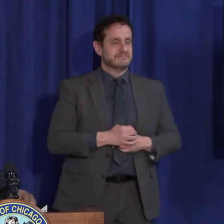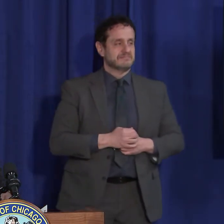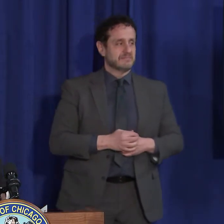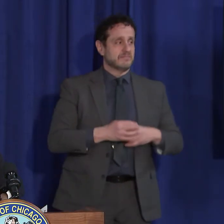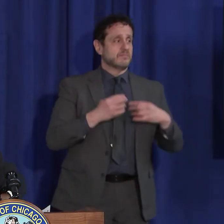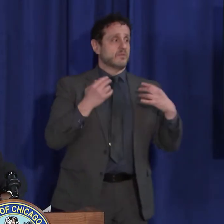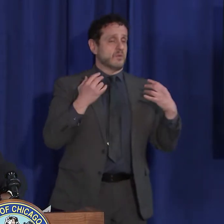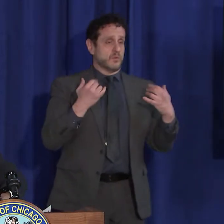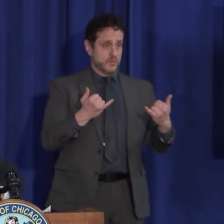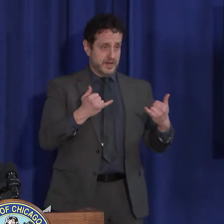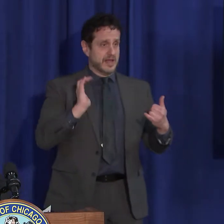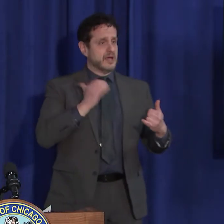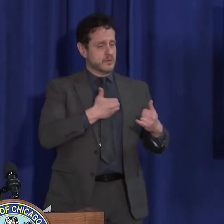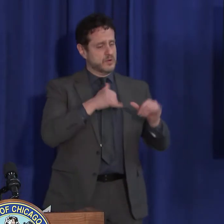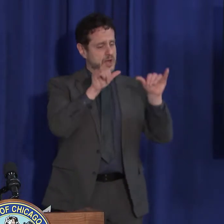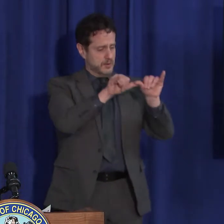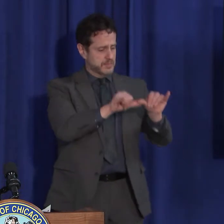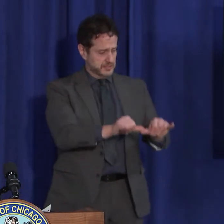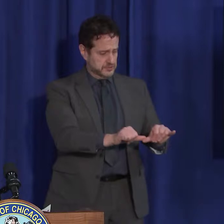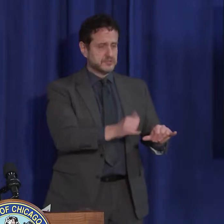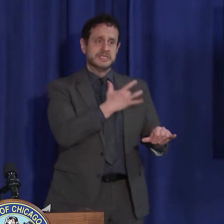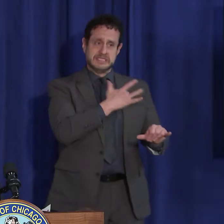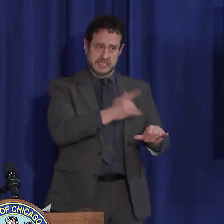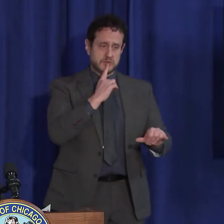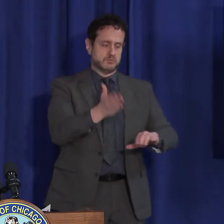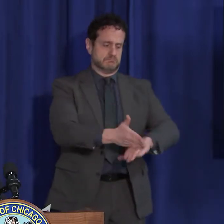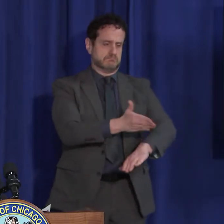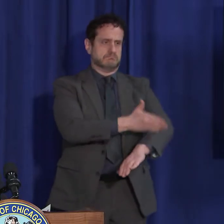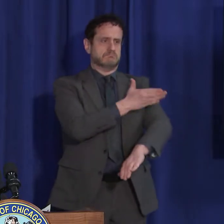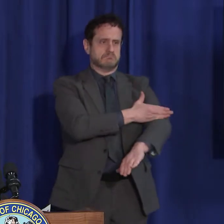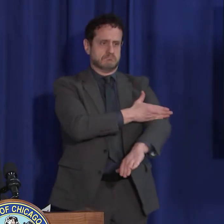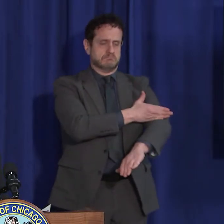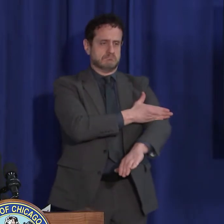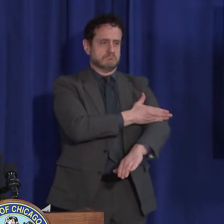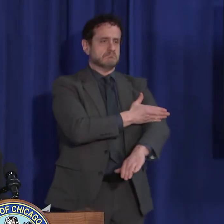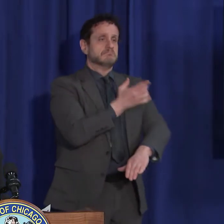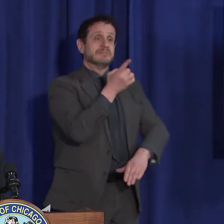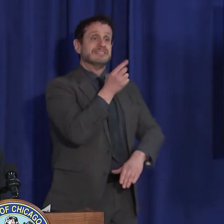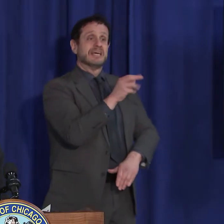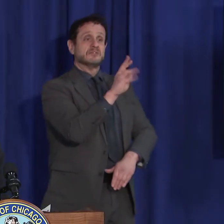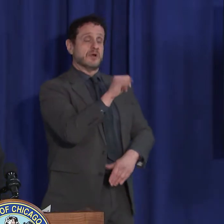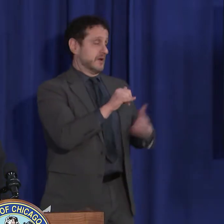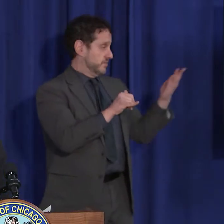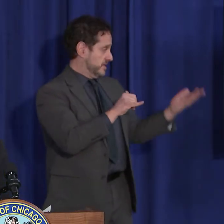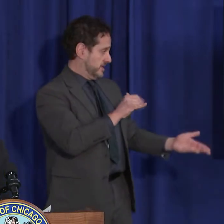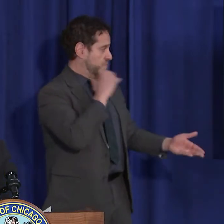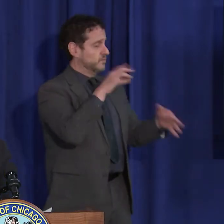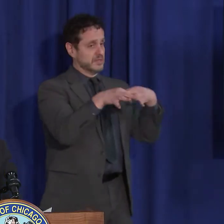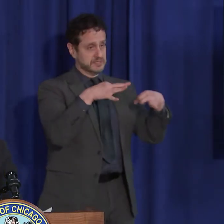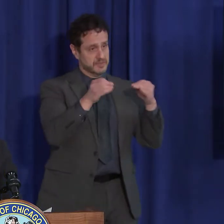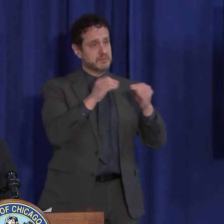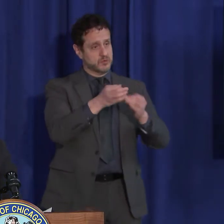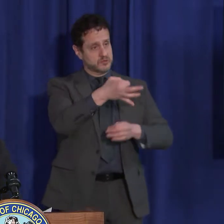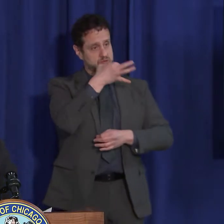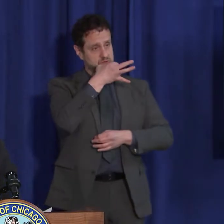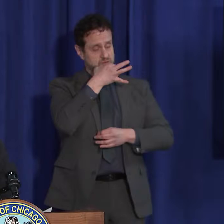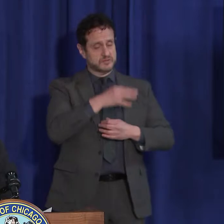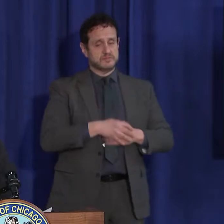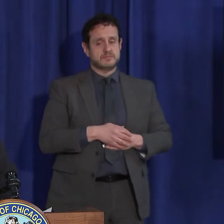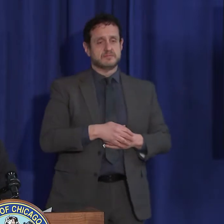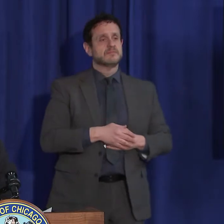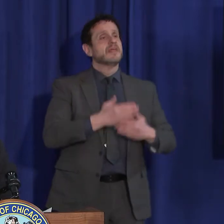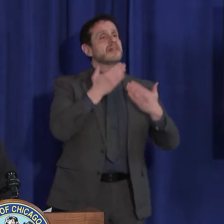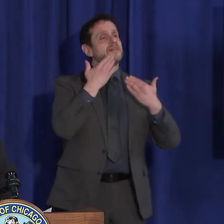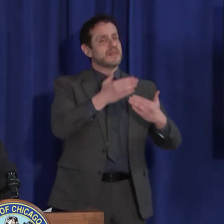our metrics continue to trend in the right direction, and Dr. Ari will share more on that in a moment. And thanks